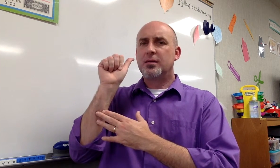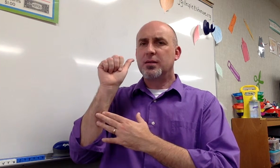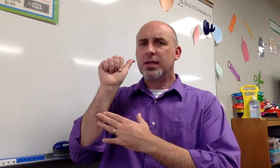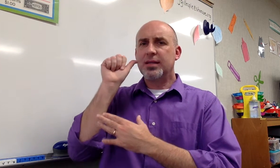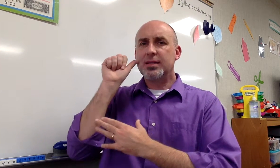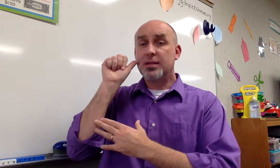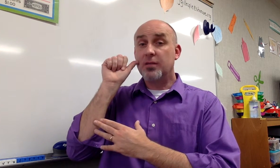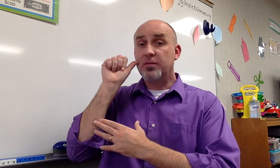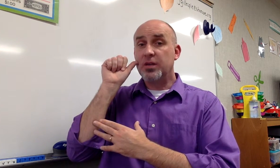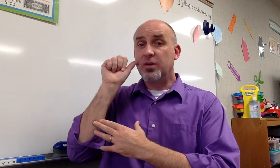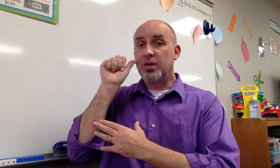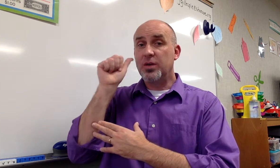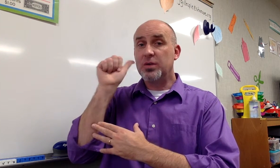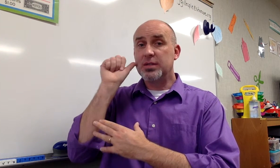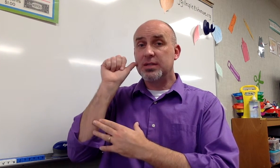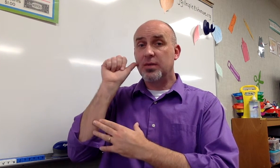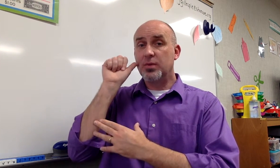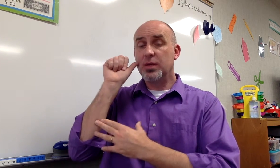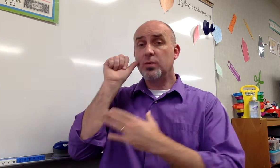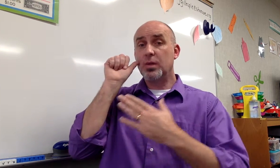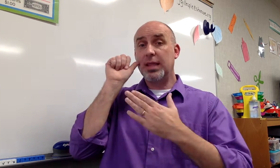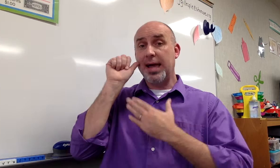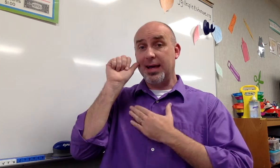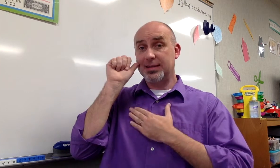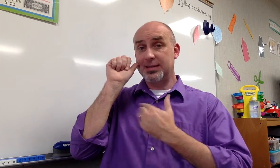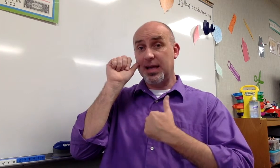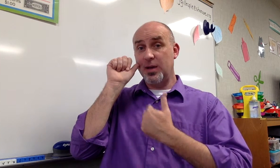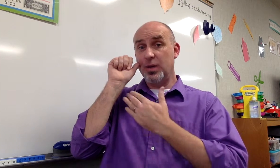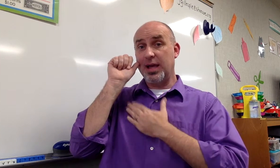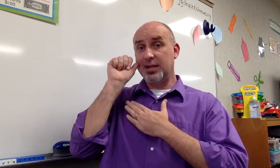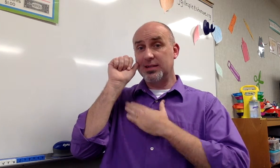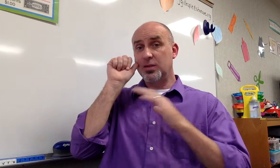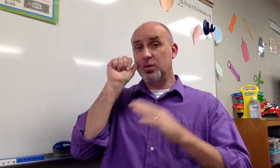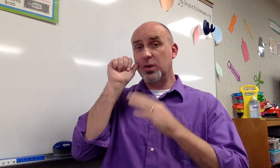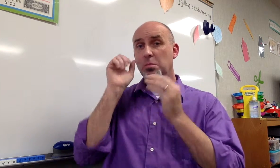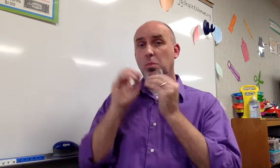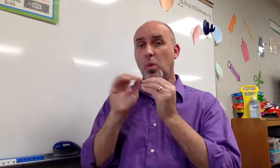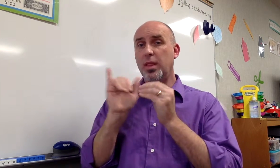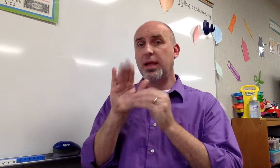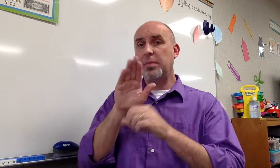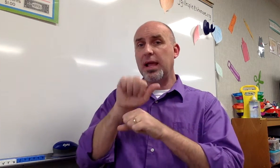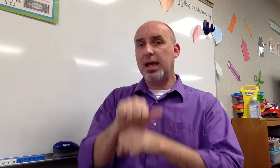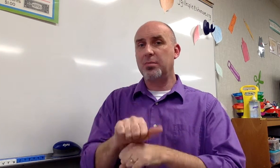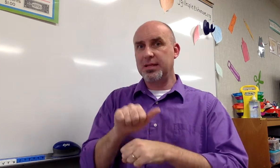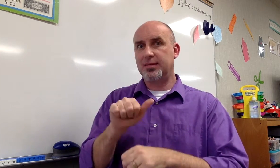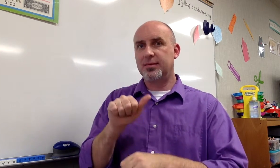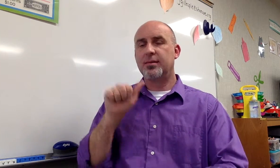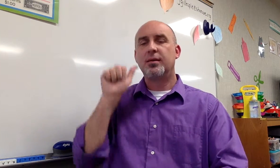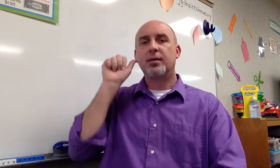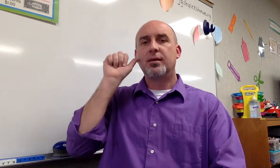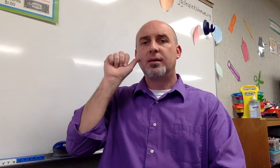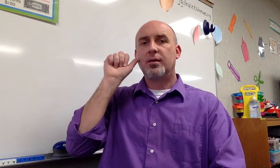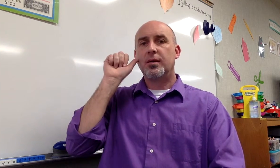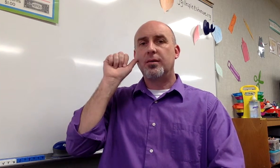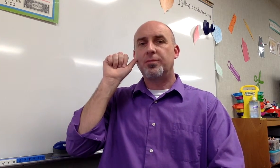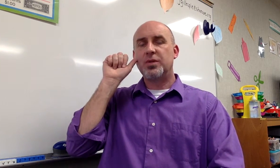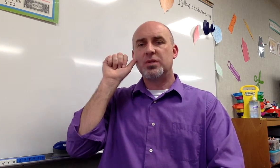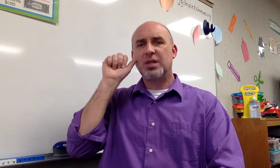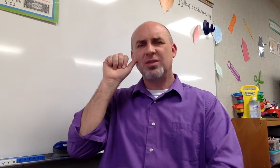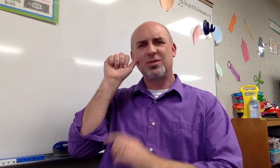Looking at this on video, I notice as I relax and I do it more like my habit, there's like